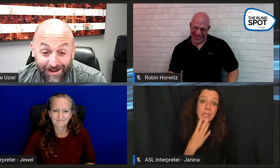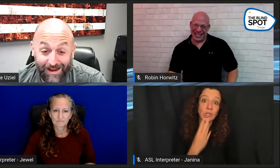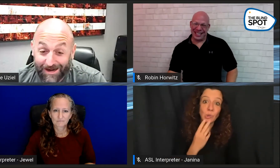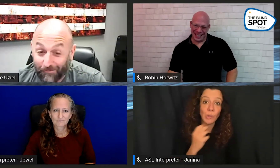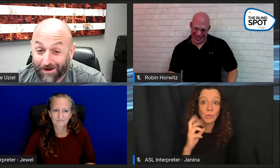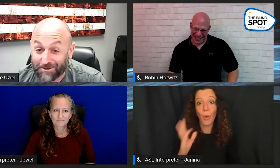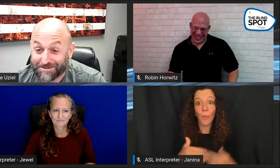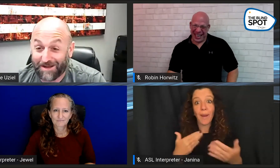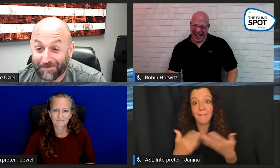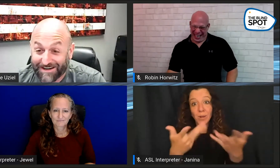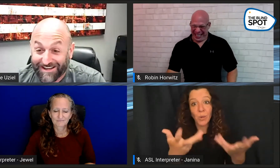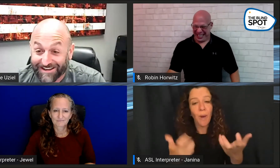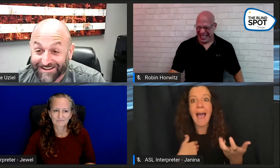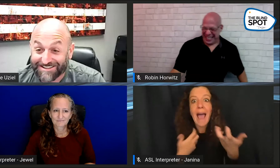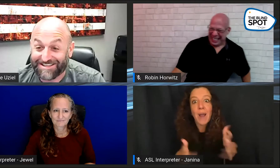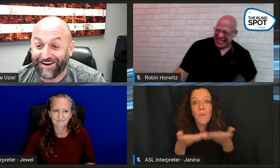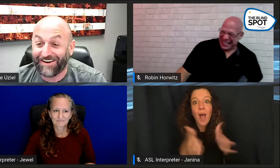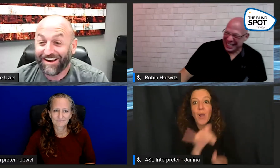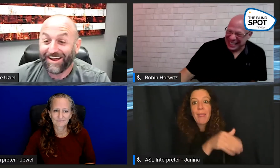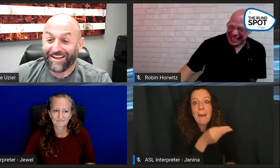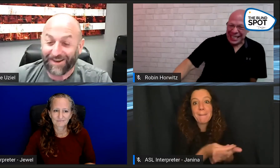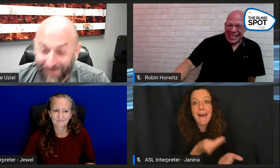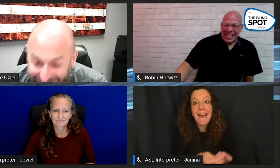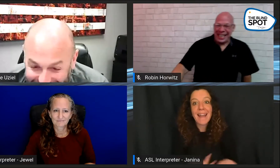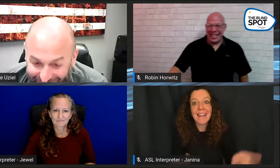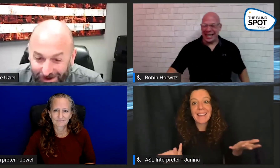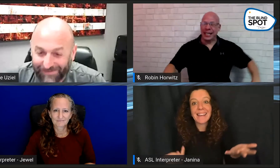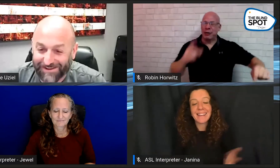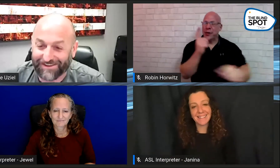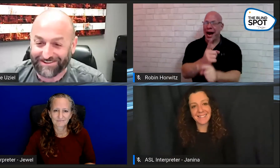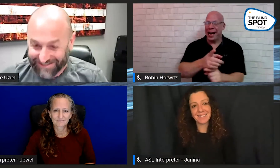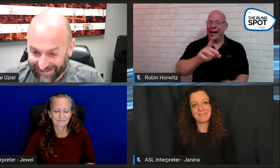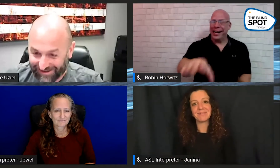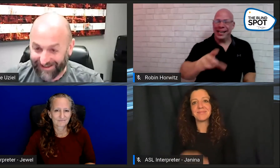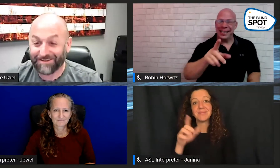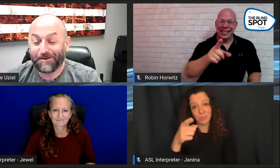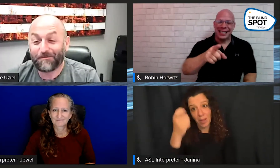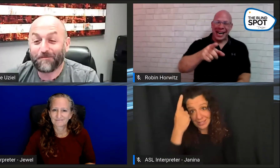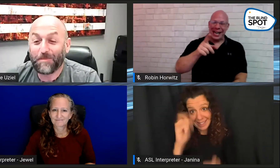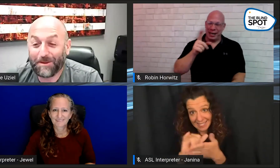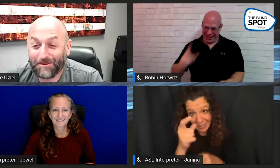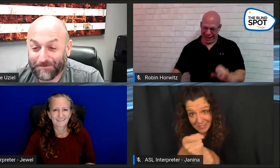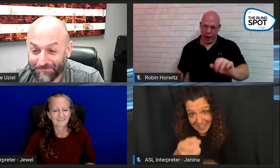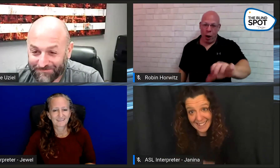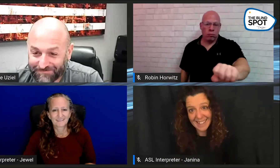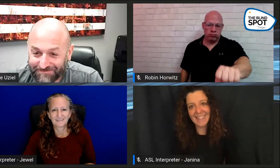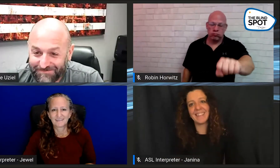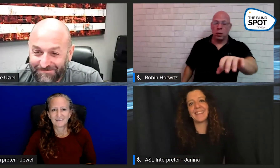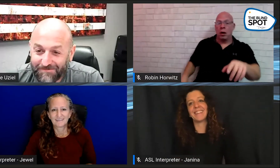want, I didn't want to lose that money. So, Robin, you understand that.